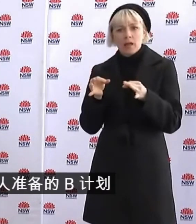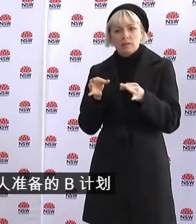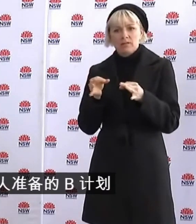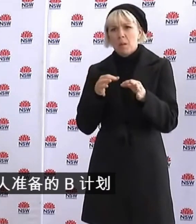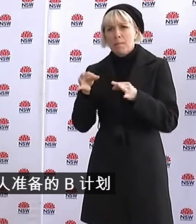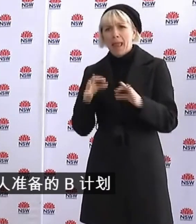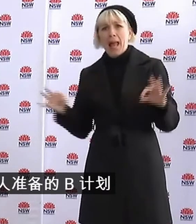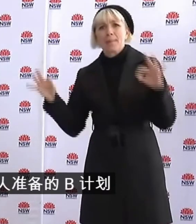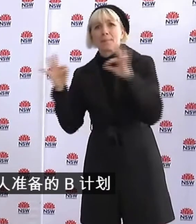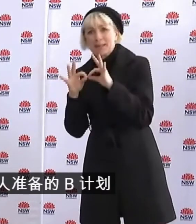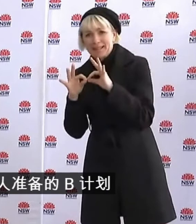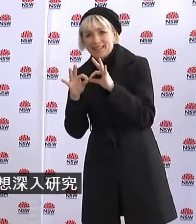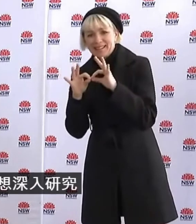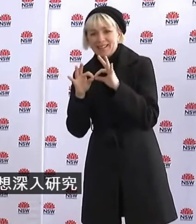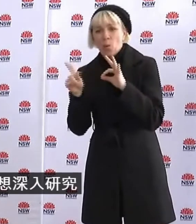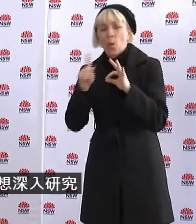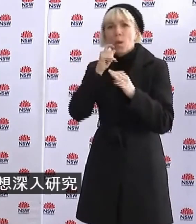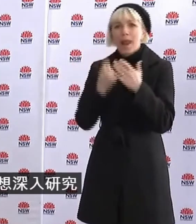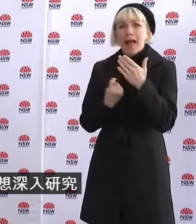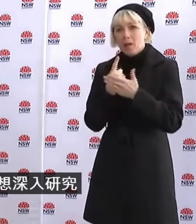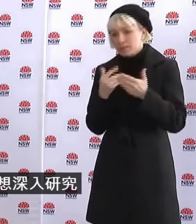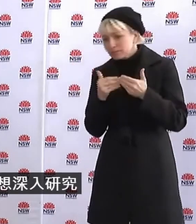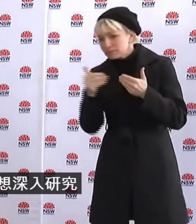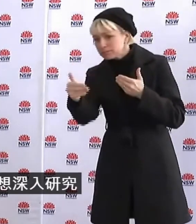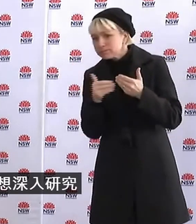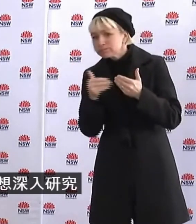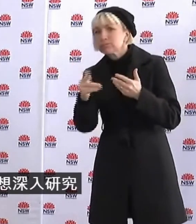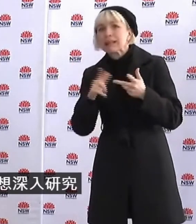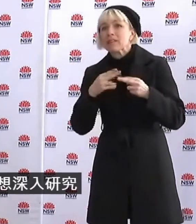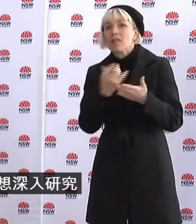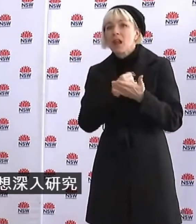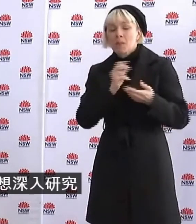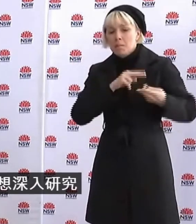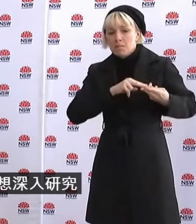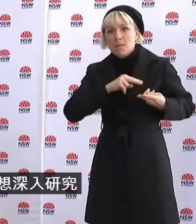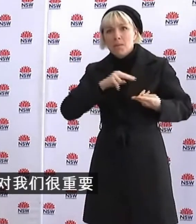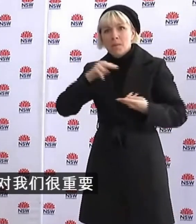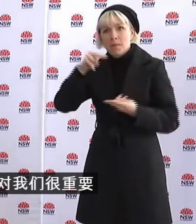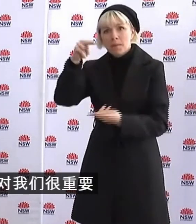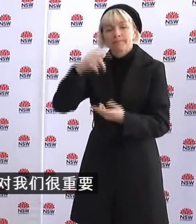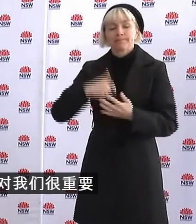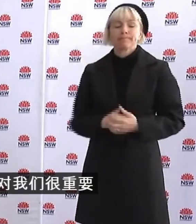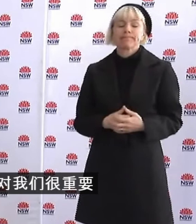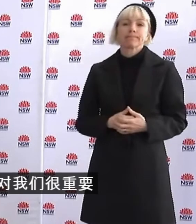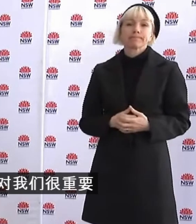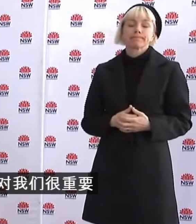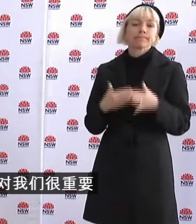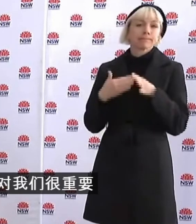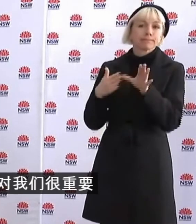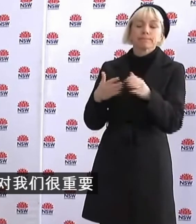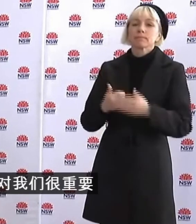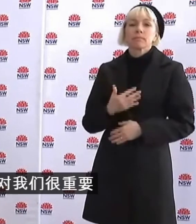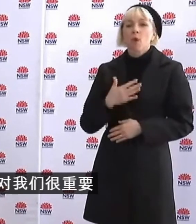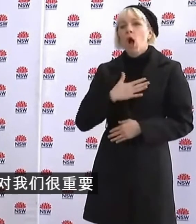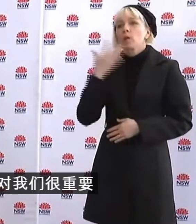people going forward who are wondering what is going to happen if case numbers do not go down? I never ever want to delve into the hypothetical, because it's important